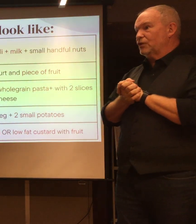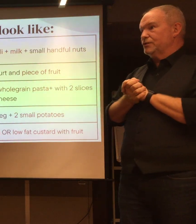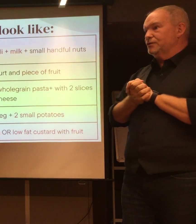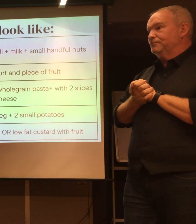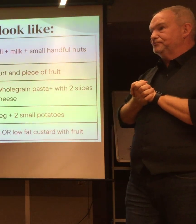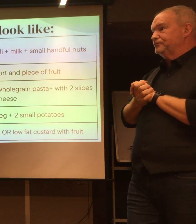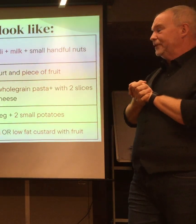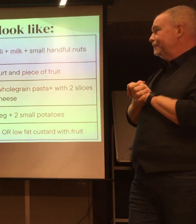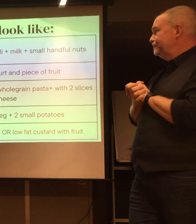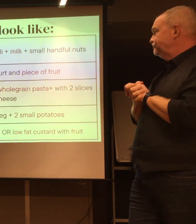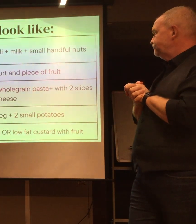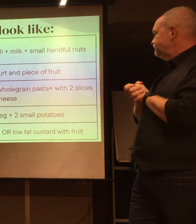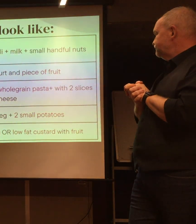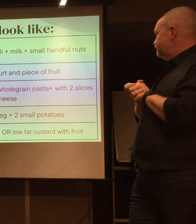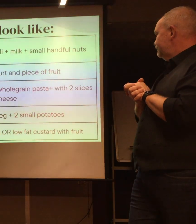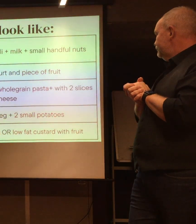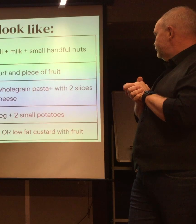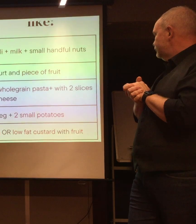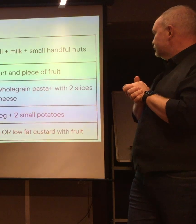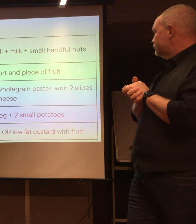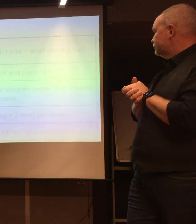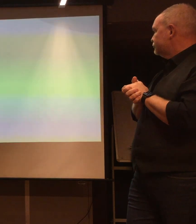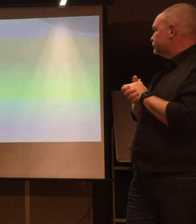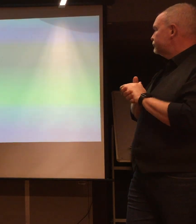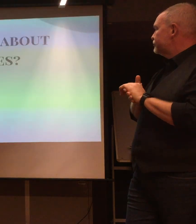Yep? Good. Yep.